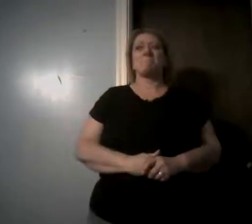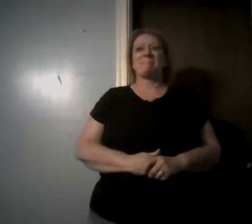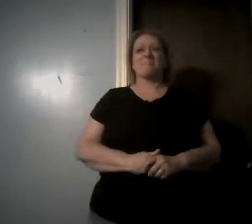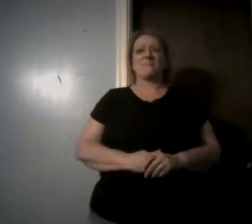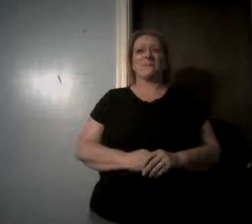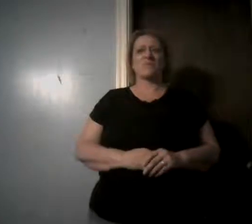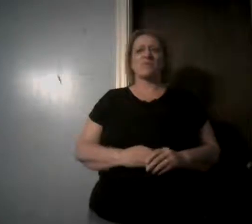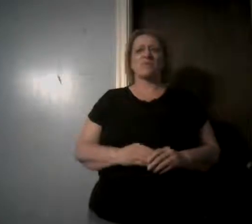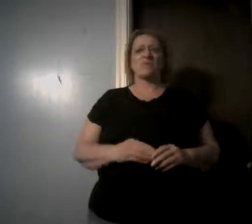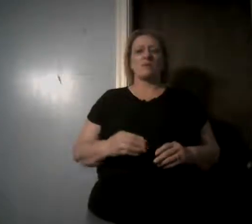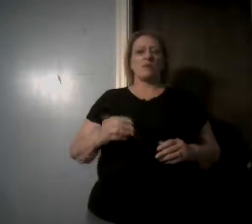Vertigo.